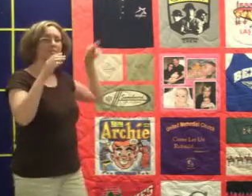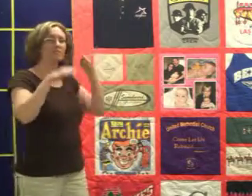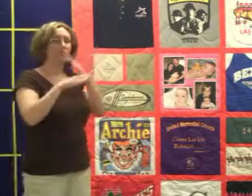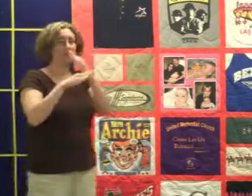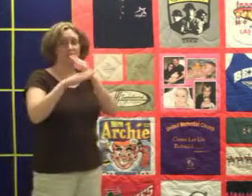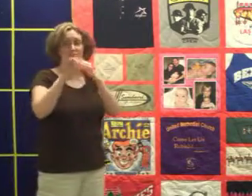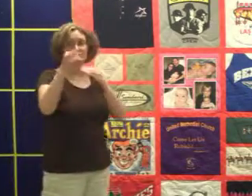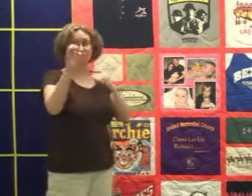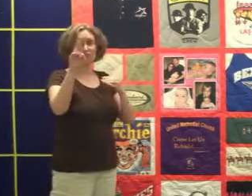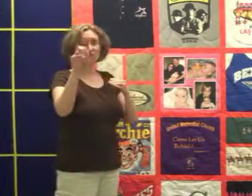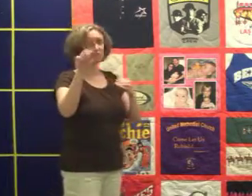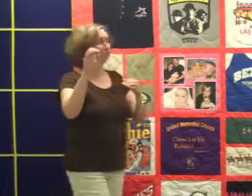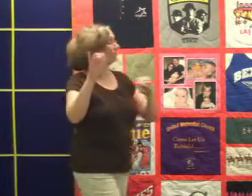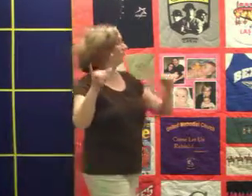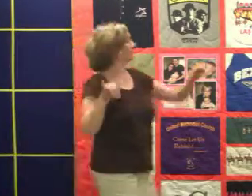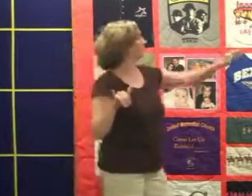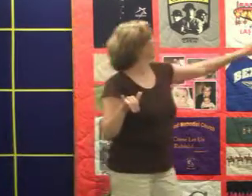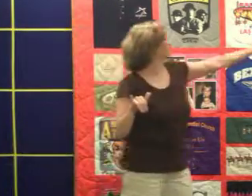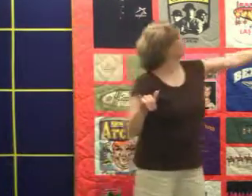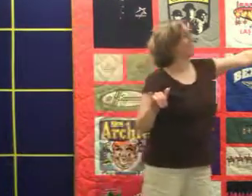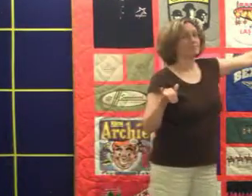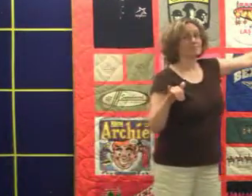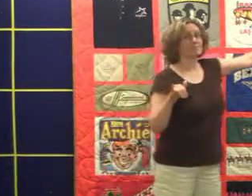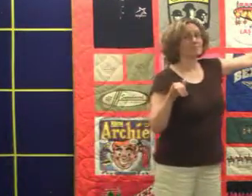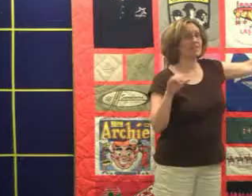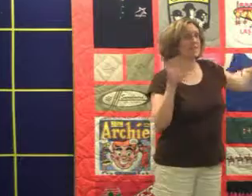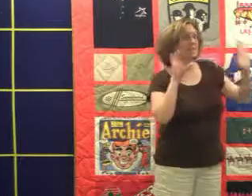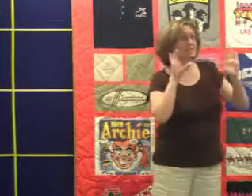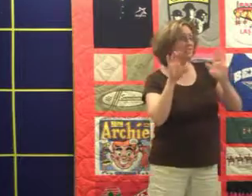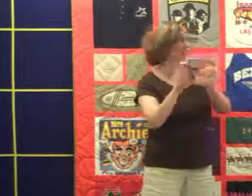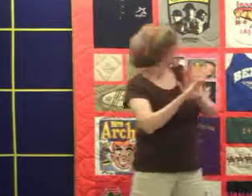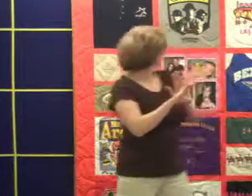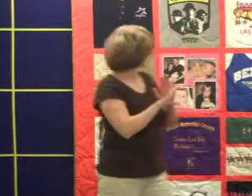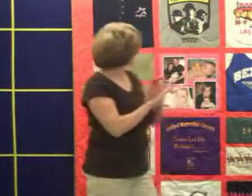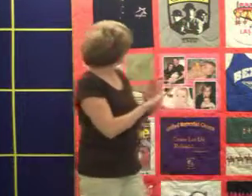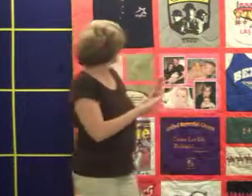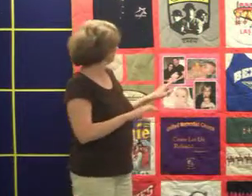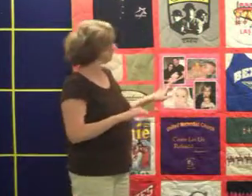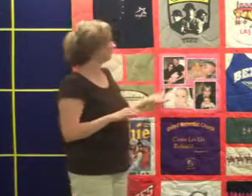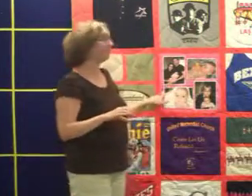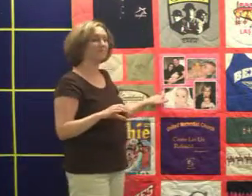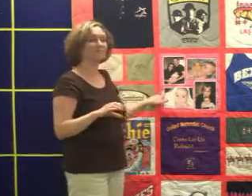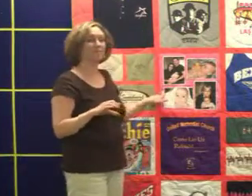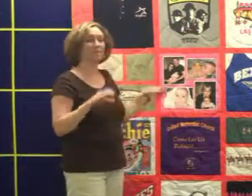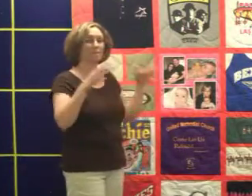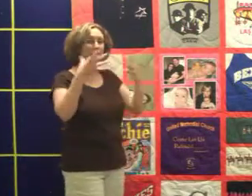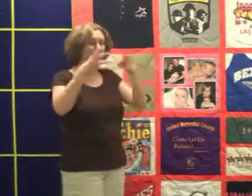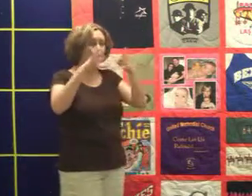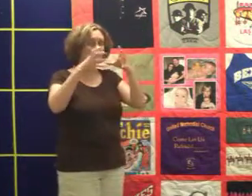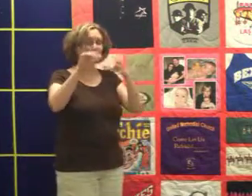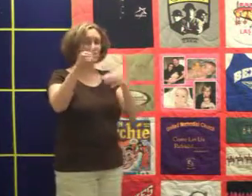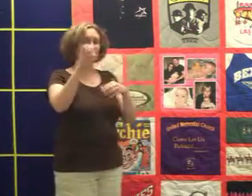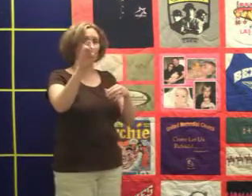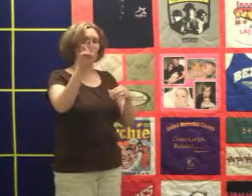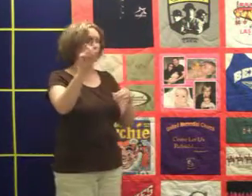soccer jerseys, photos, basketball